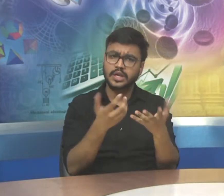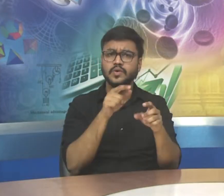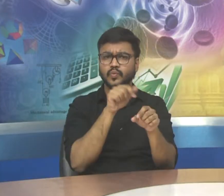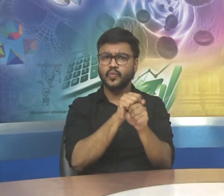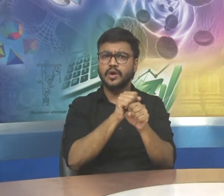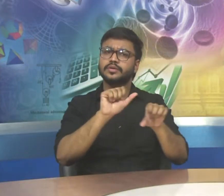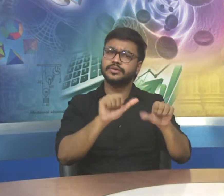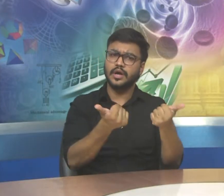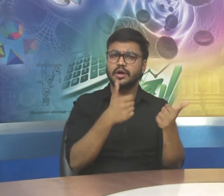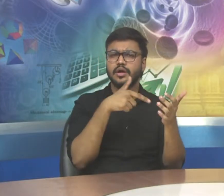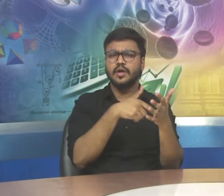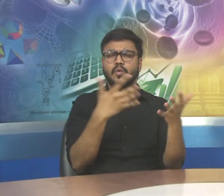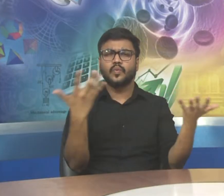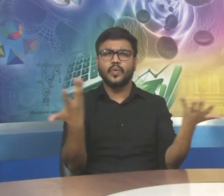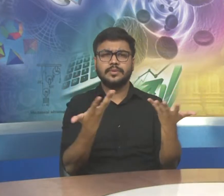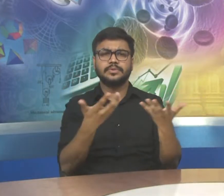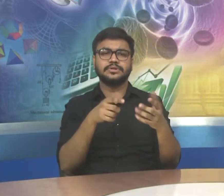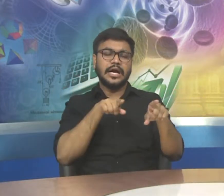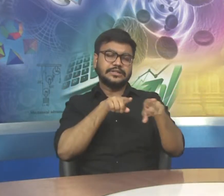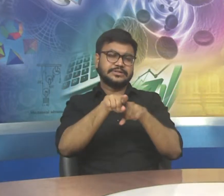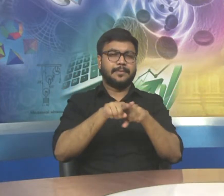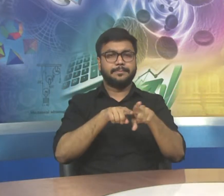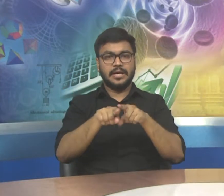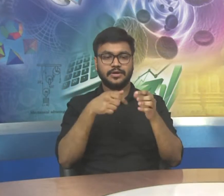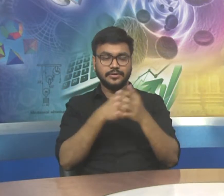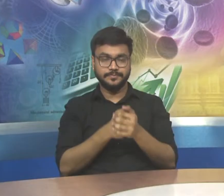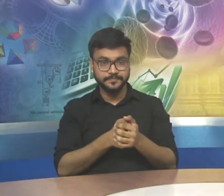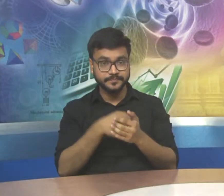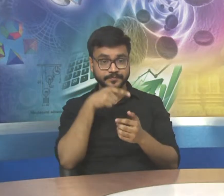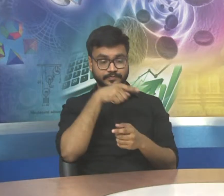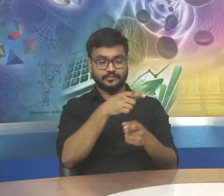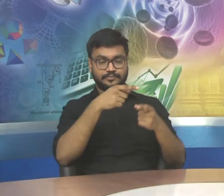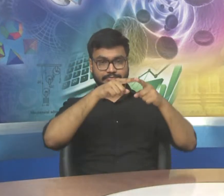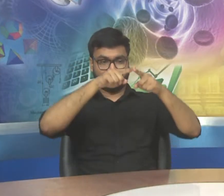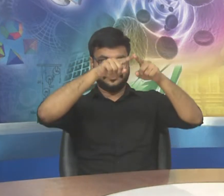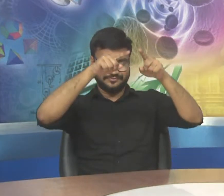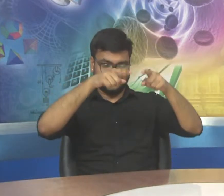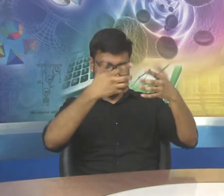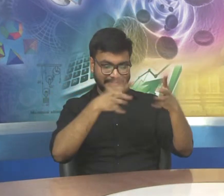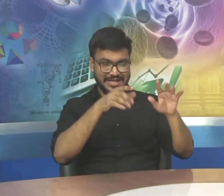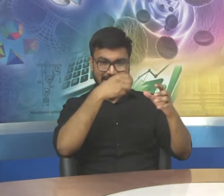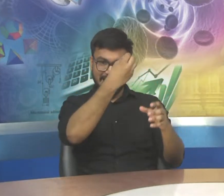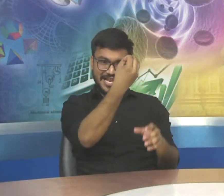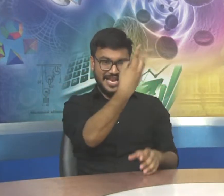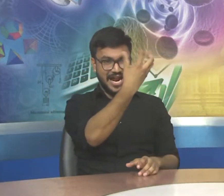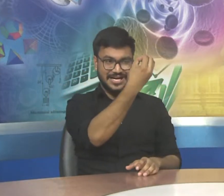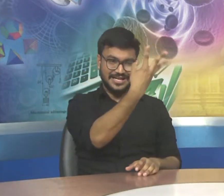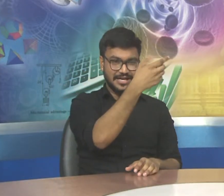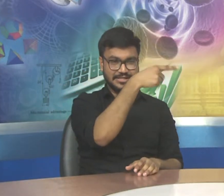It means the unit of work or energy.